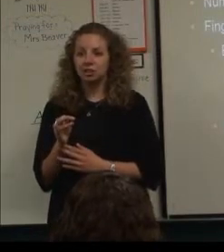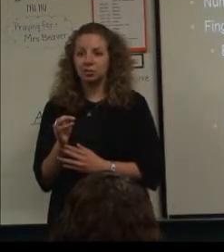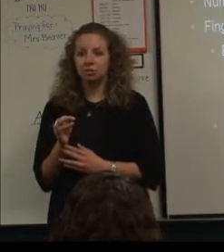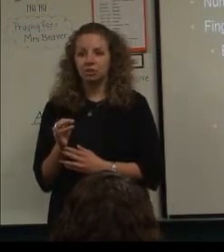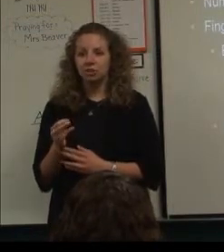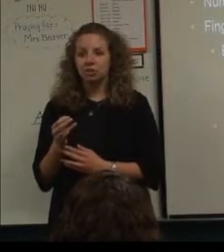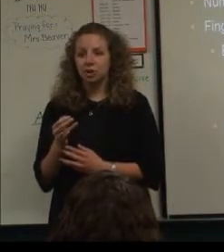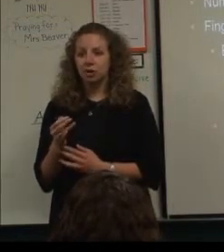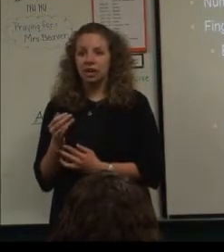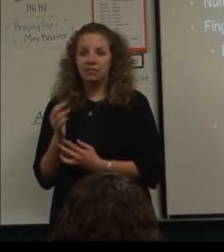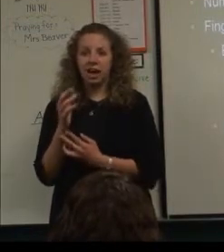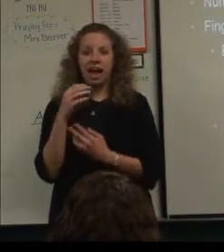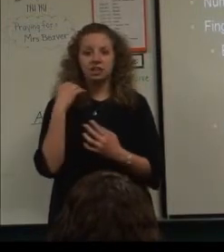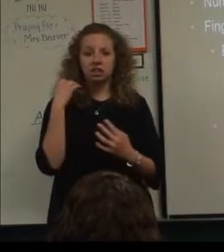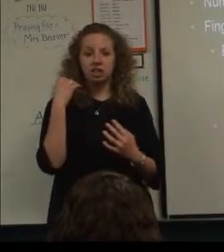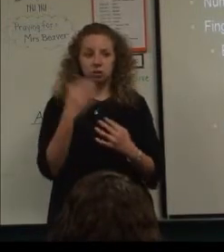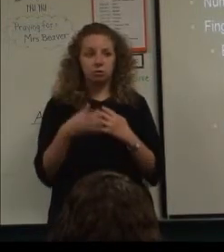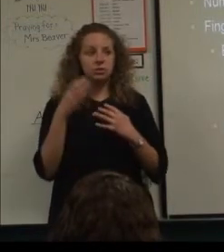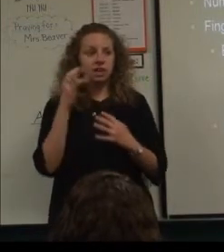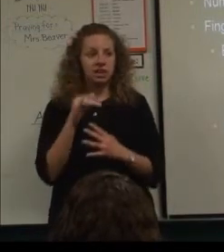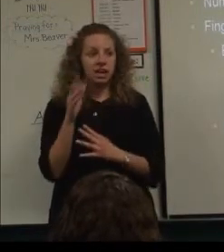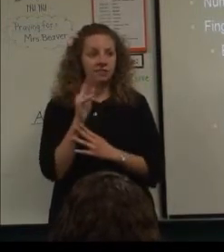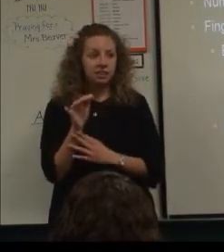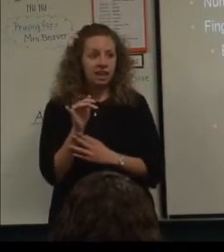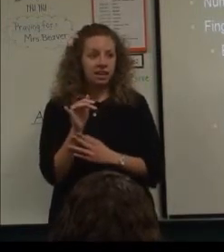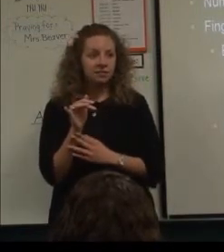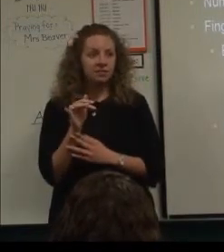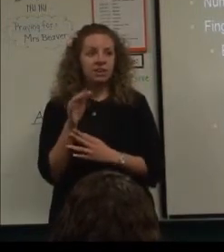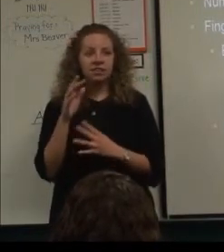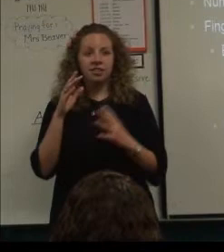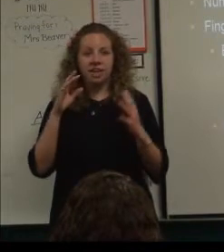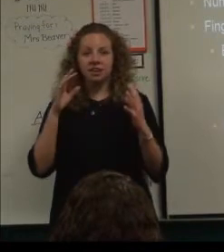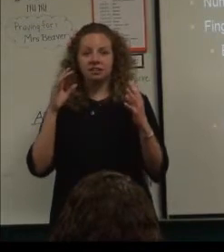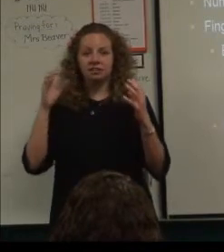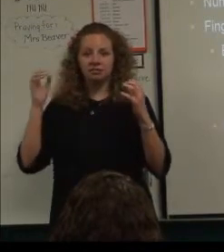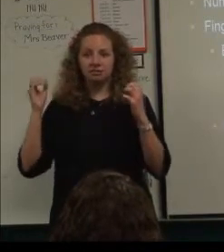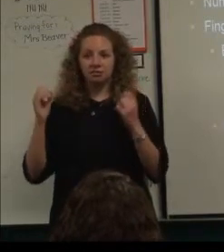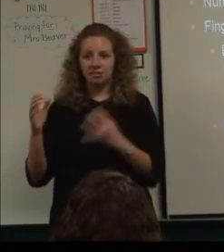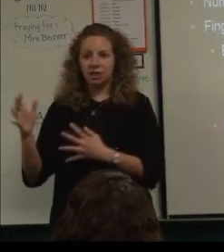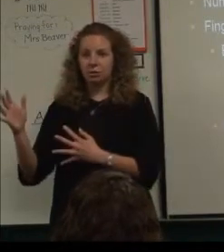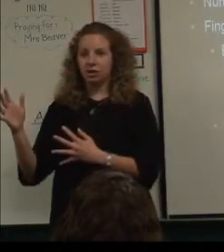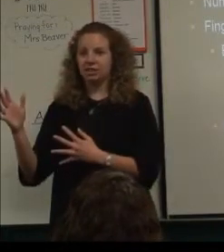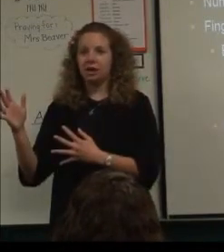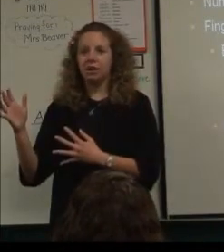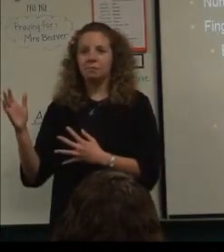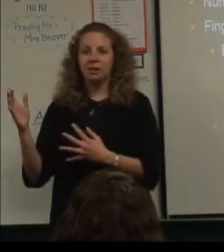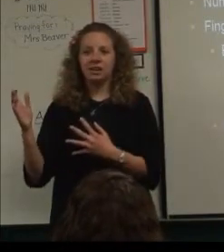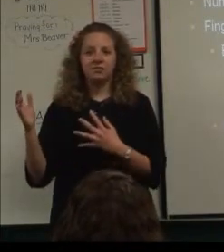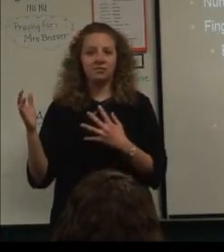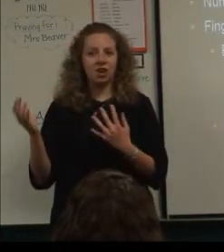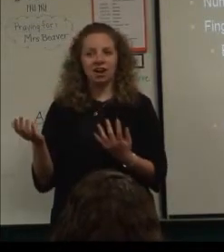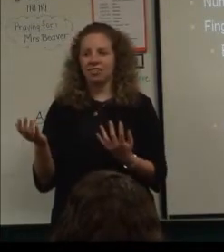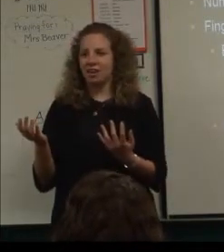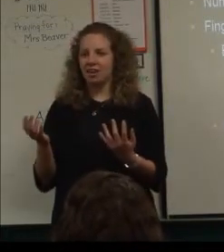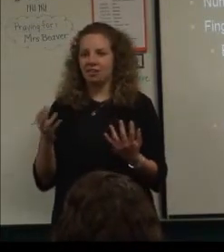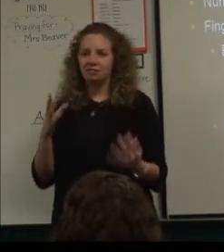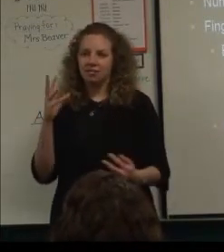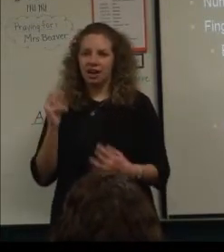too. So if I actually use signing every day, then it works that way, but if not, then I